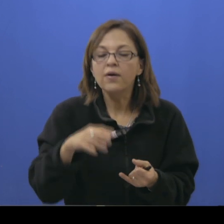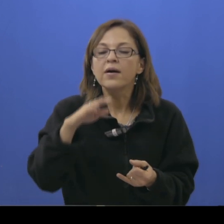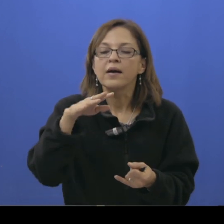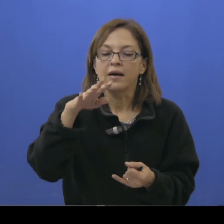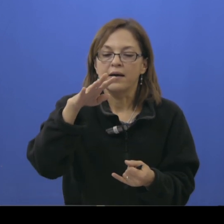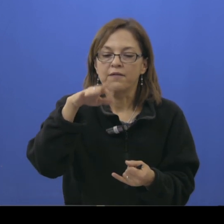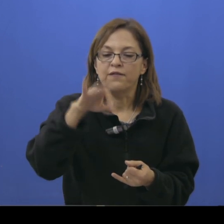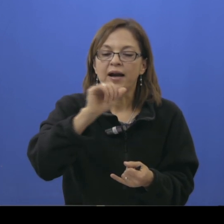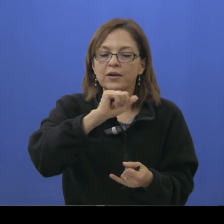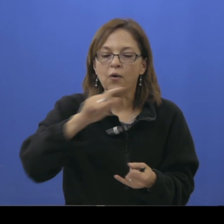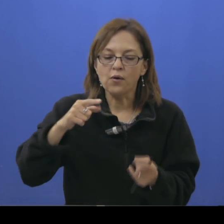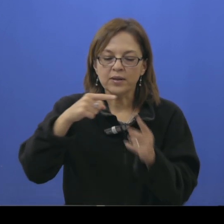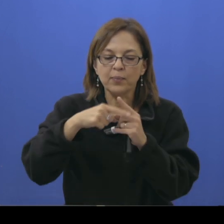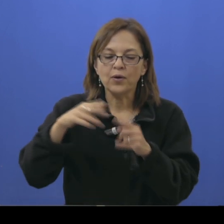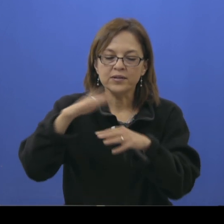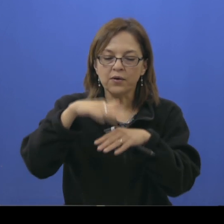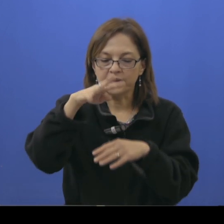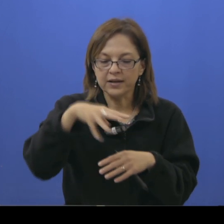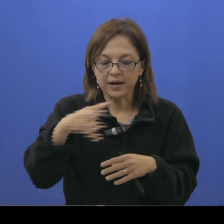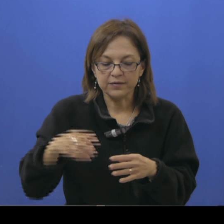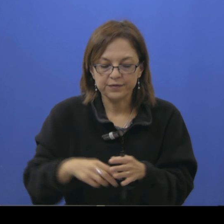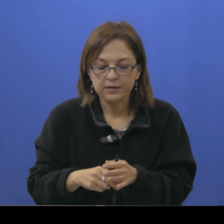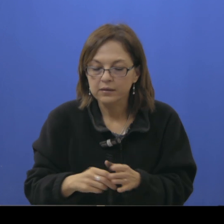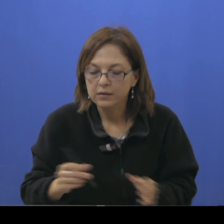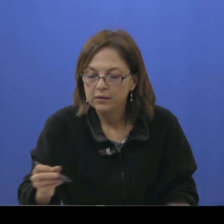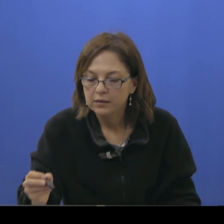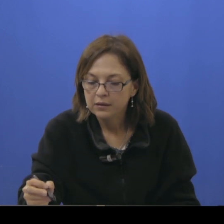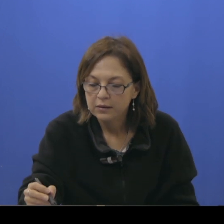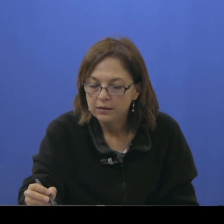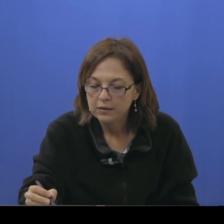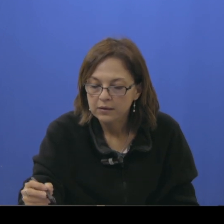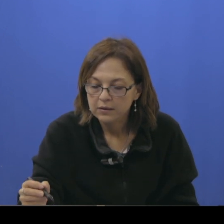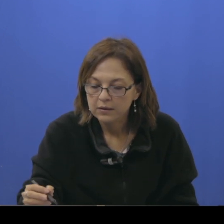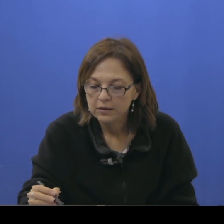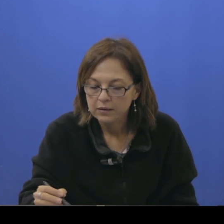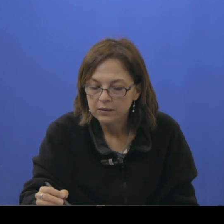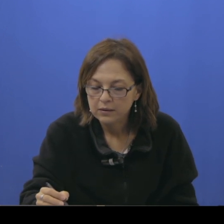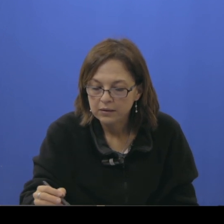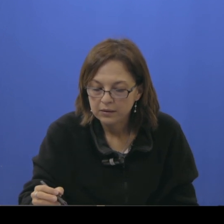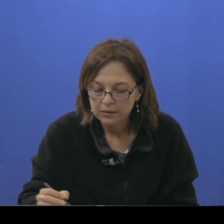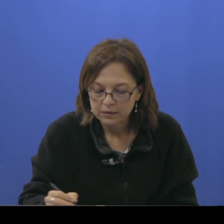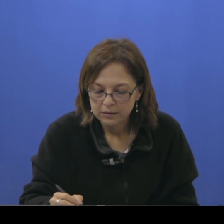Now find all the points on the graph.